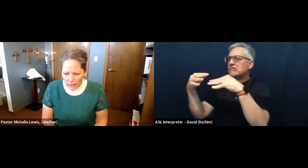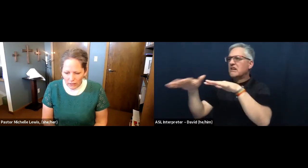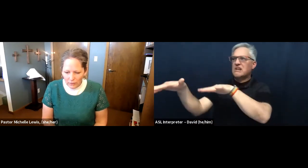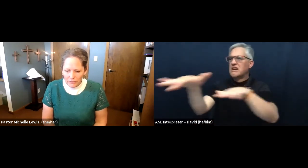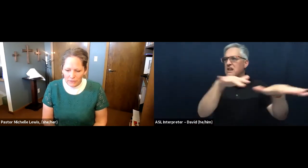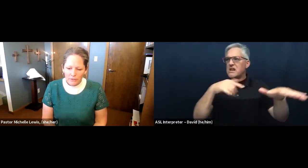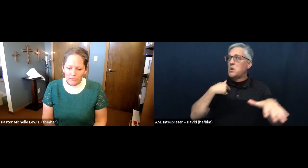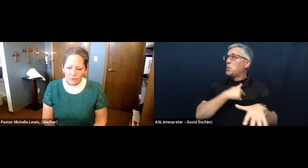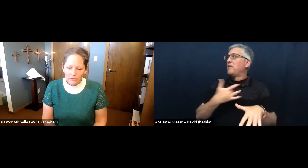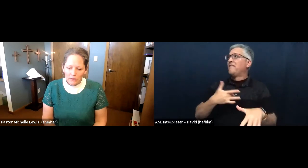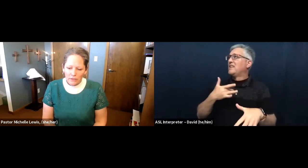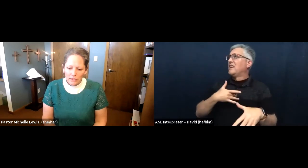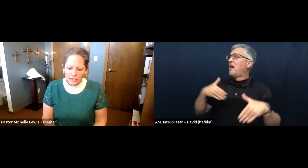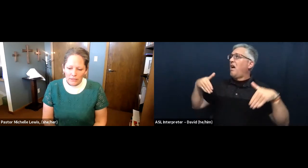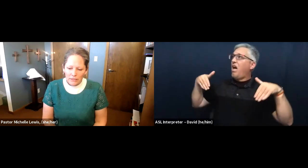We come to you